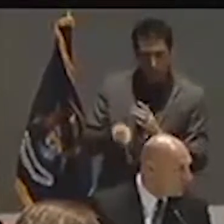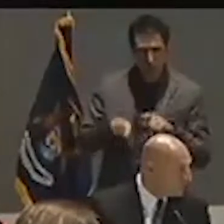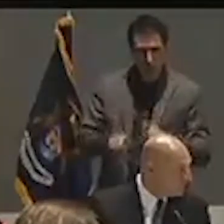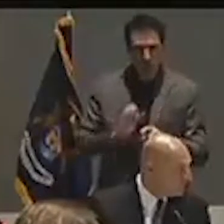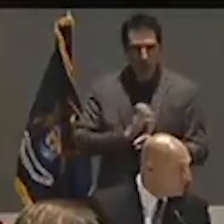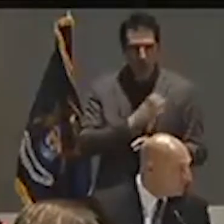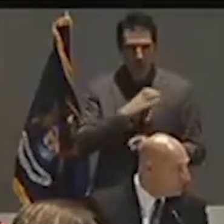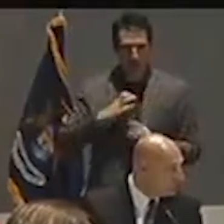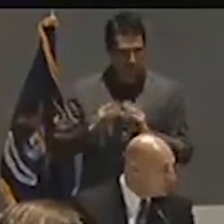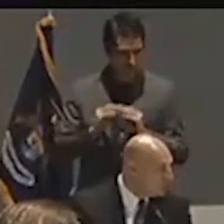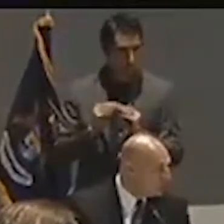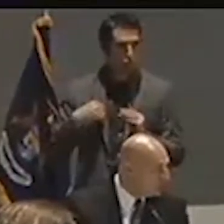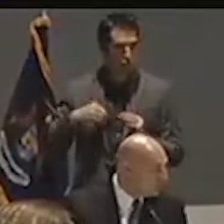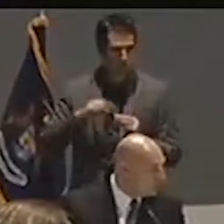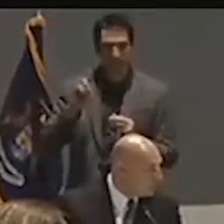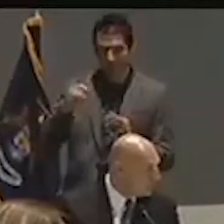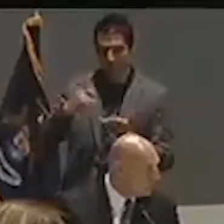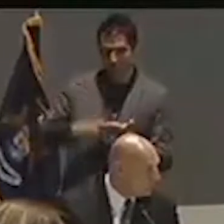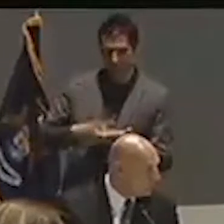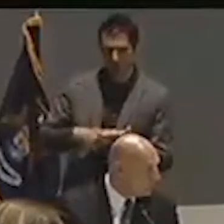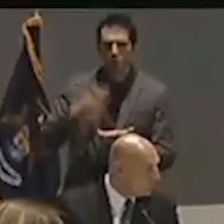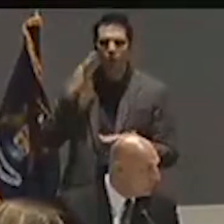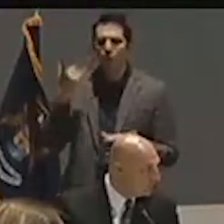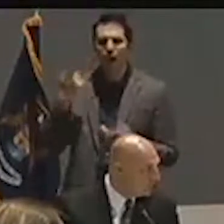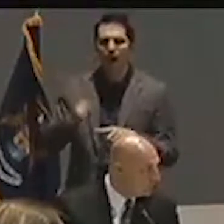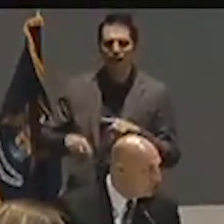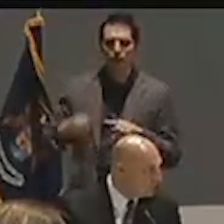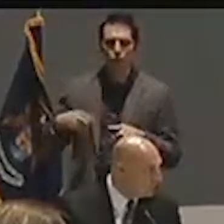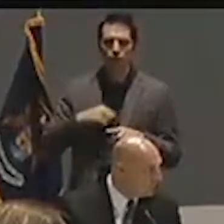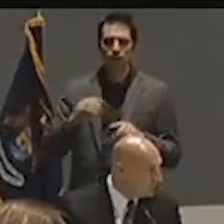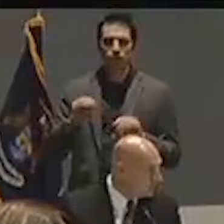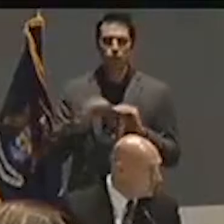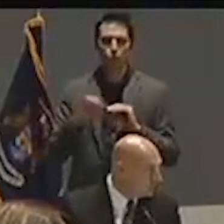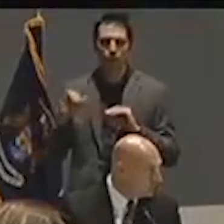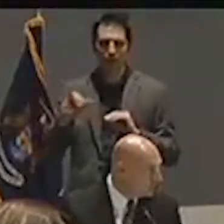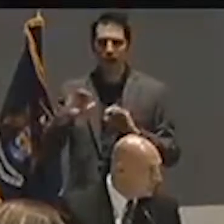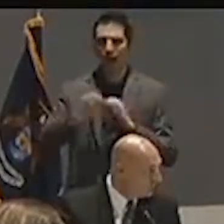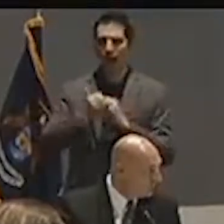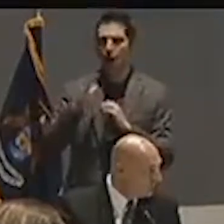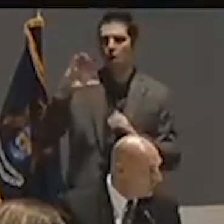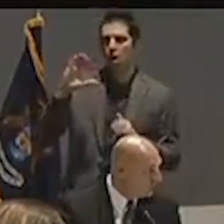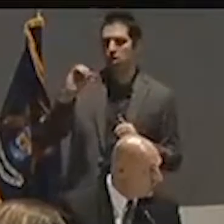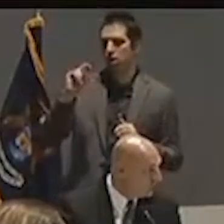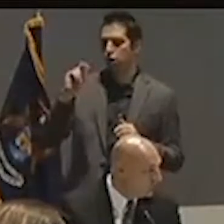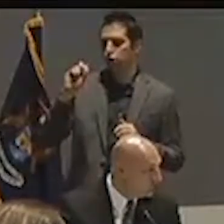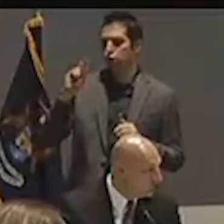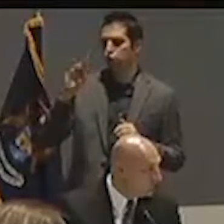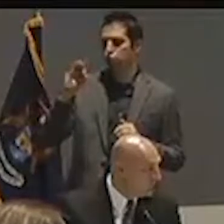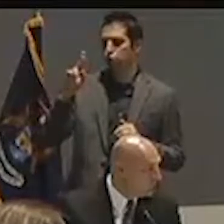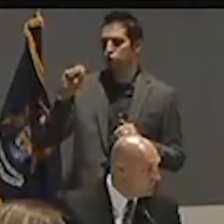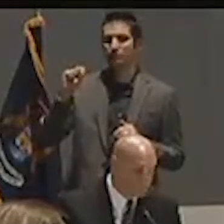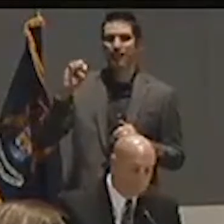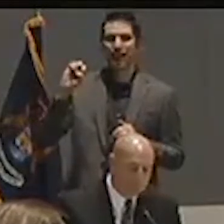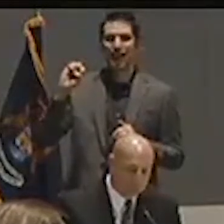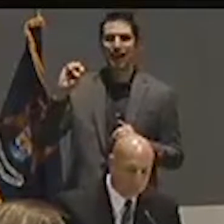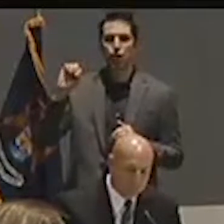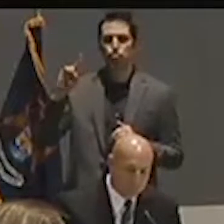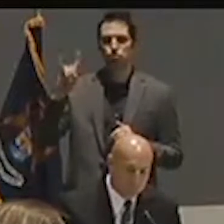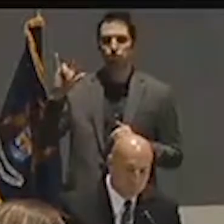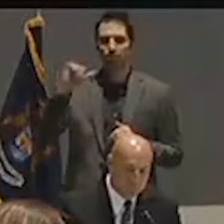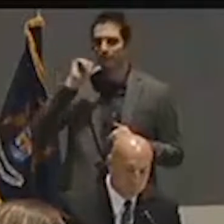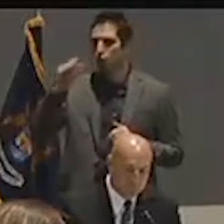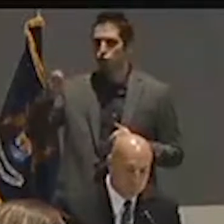meetings, that has been brought up, is like, why can't we be more like how Consumer Energy works with their customers? They don't turn them